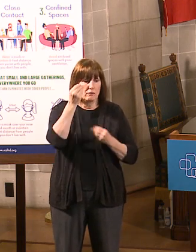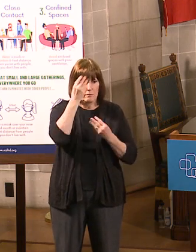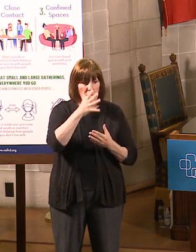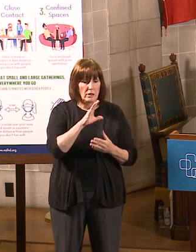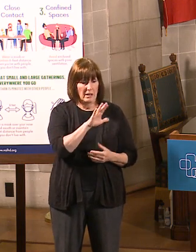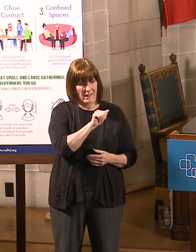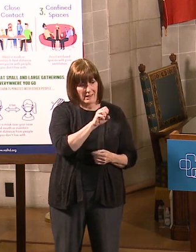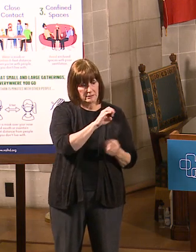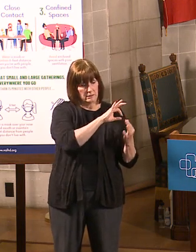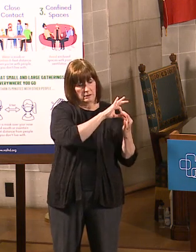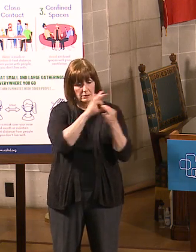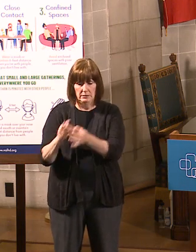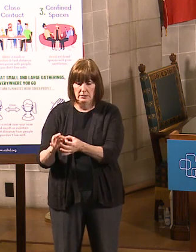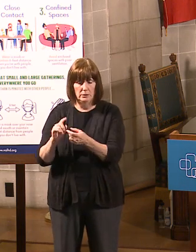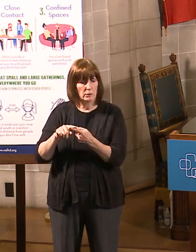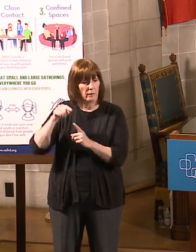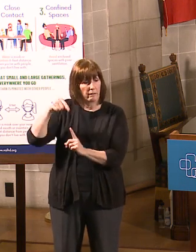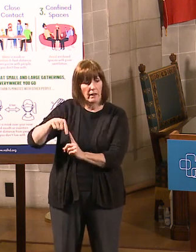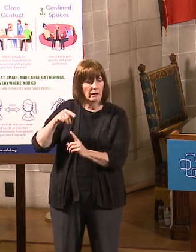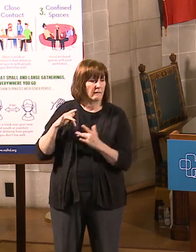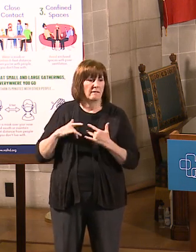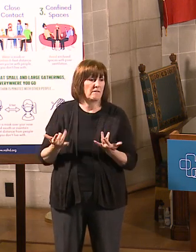cases being traced back to that event.